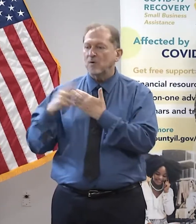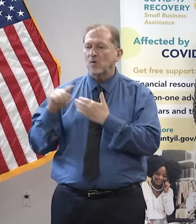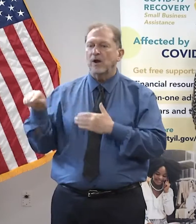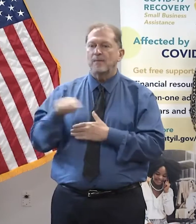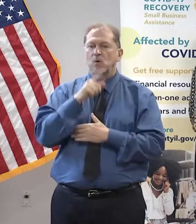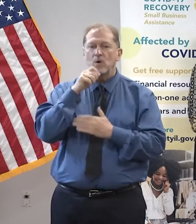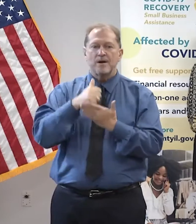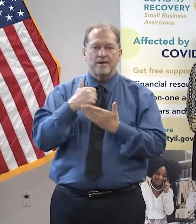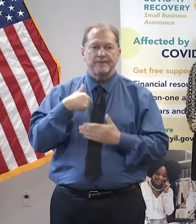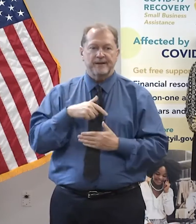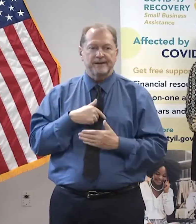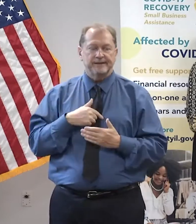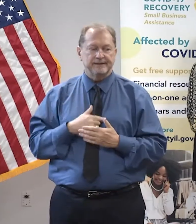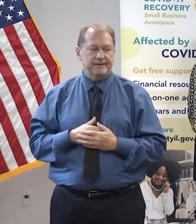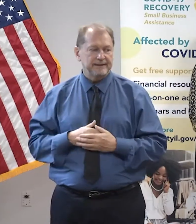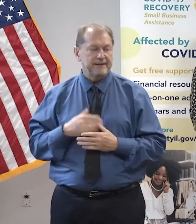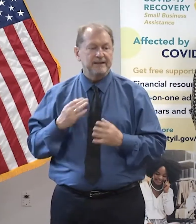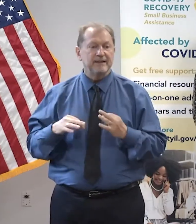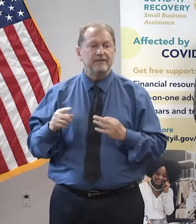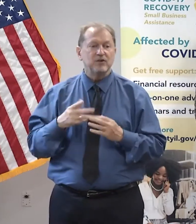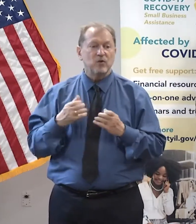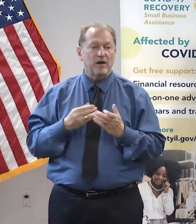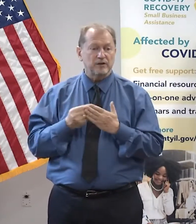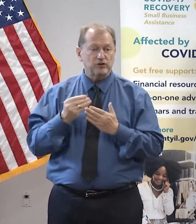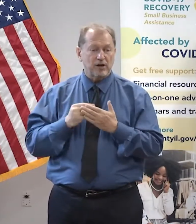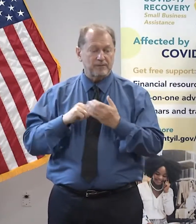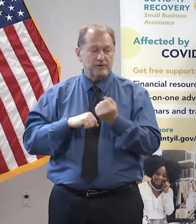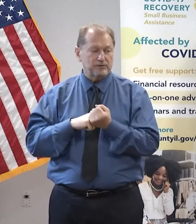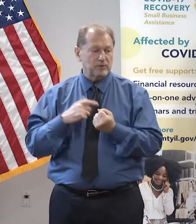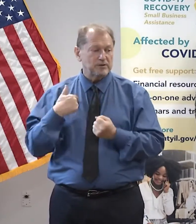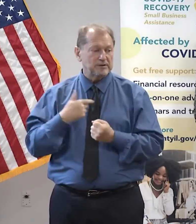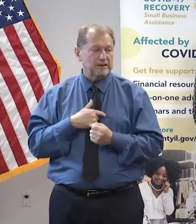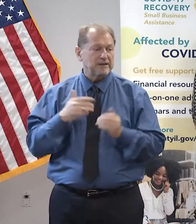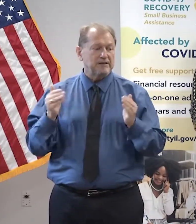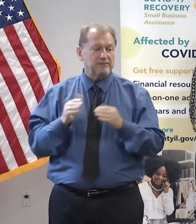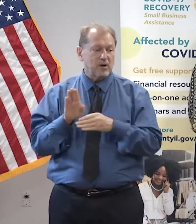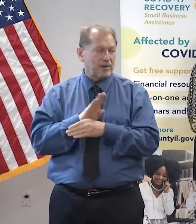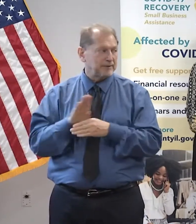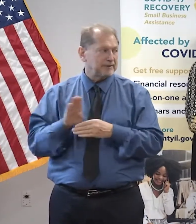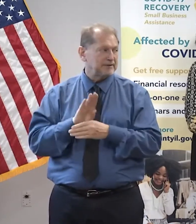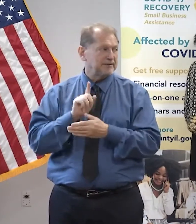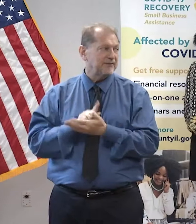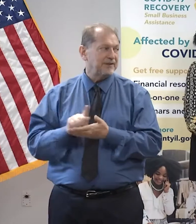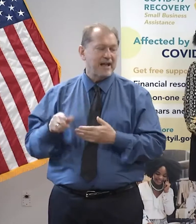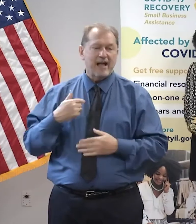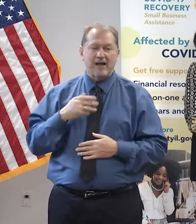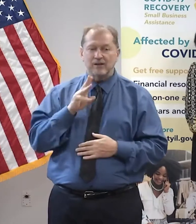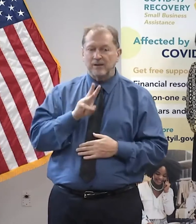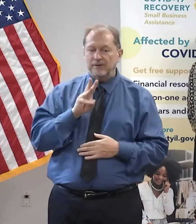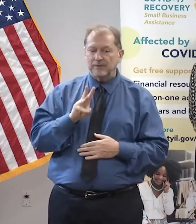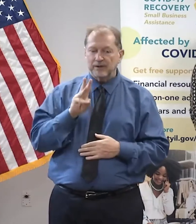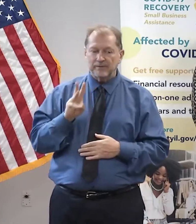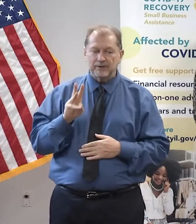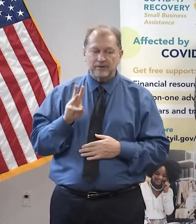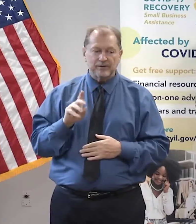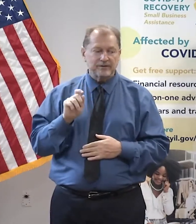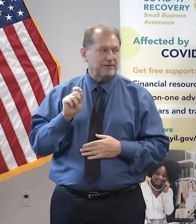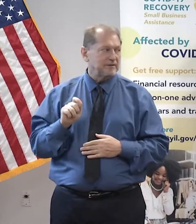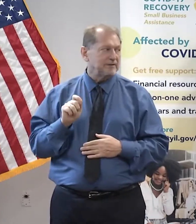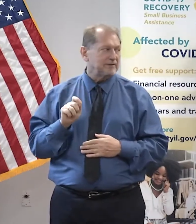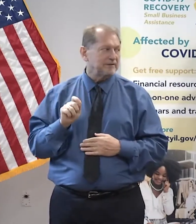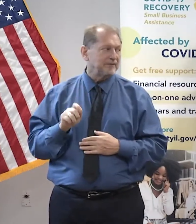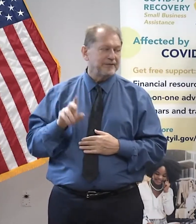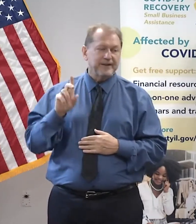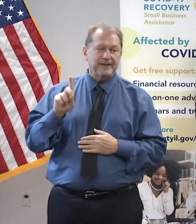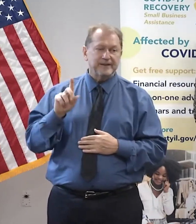us out. And if you do want to shop and support us with Small Business Week, the website is